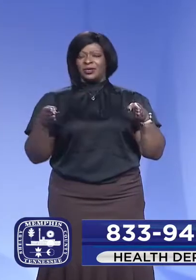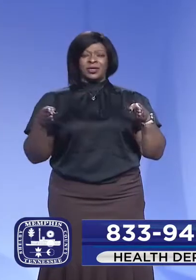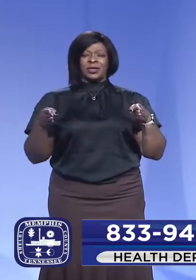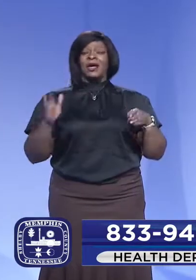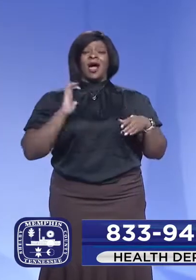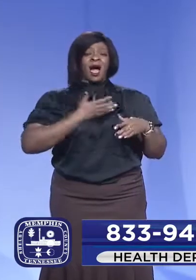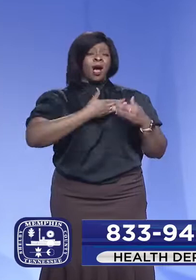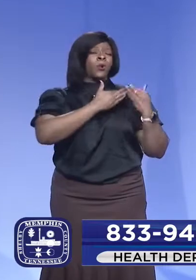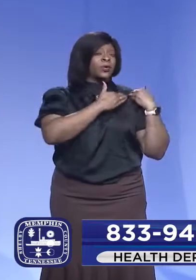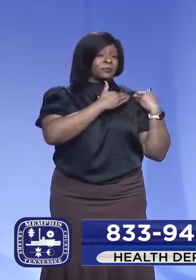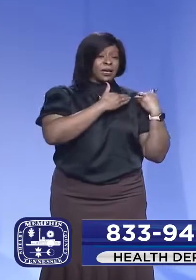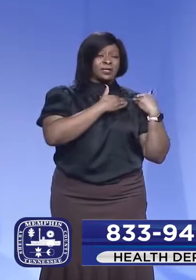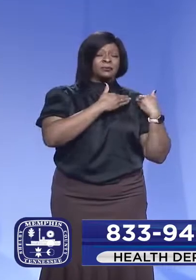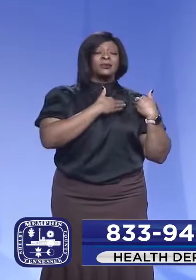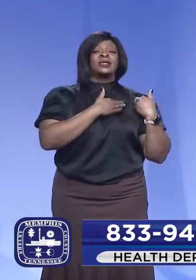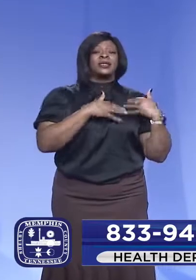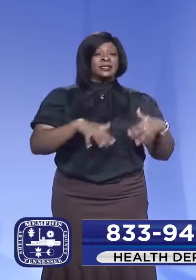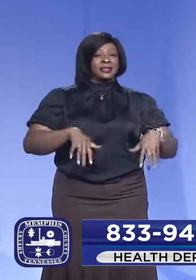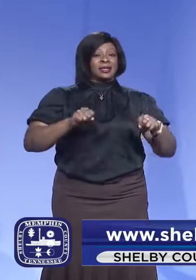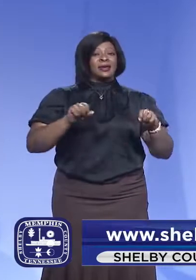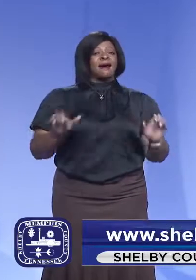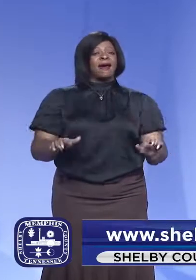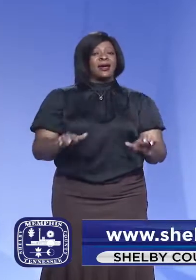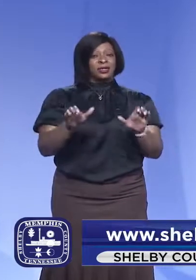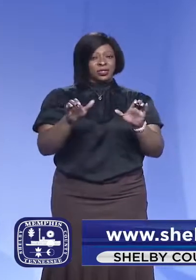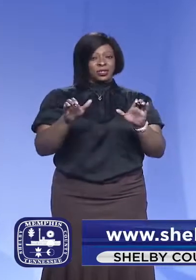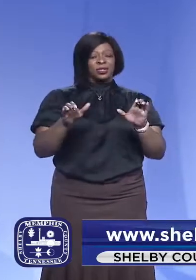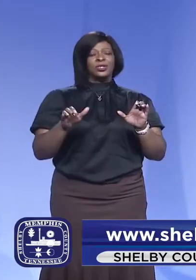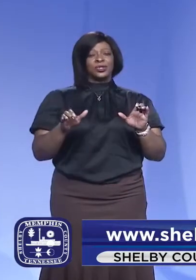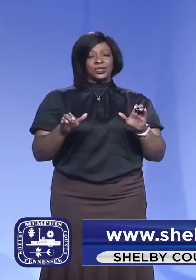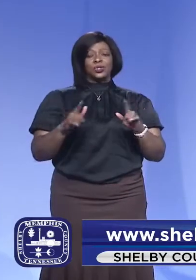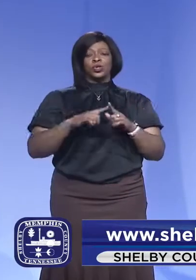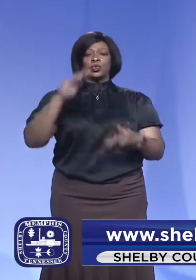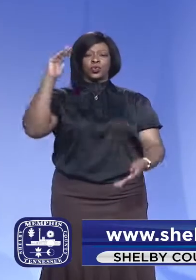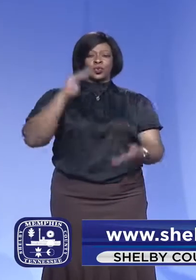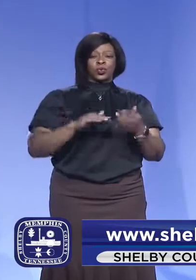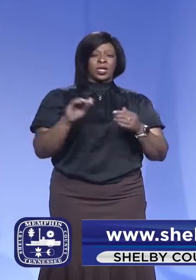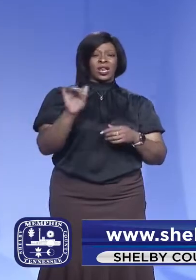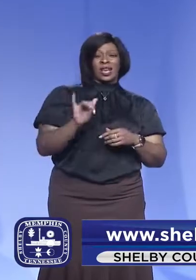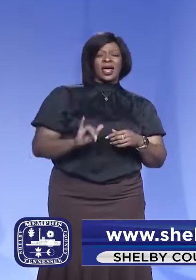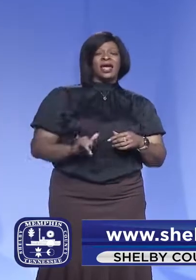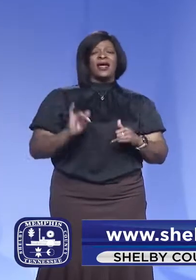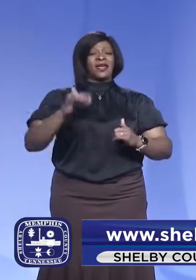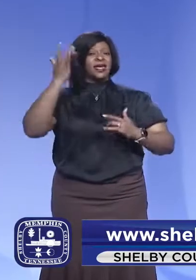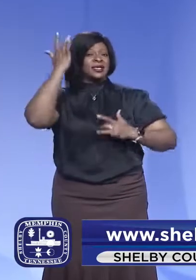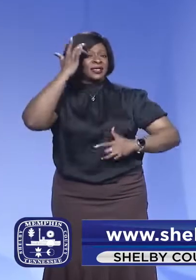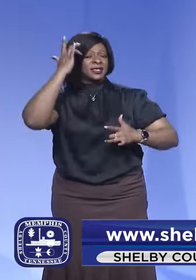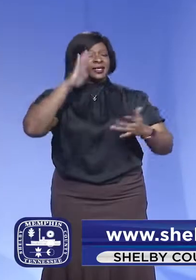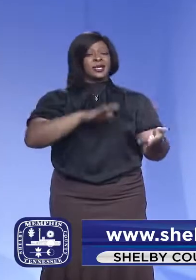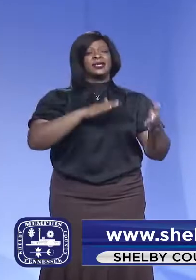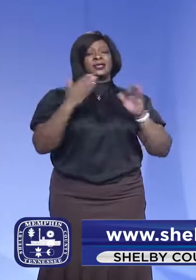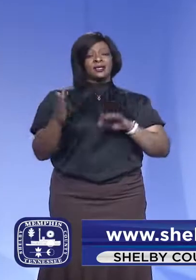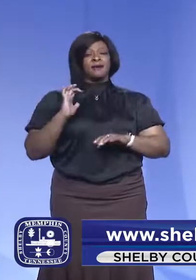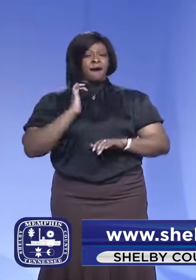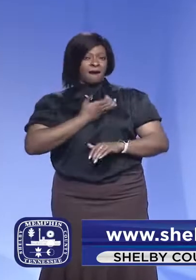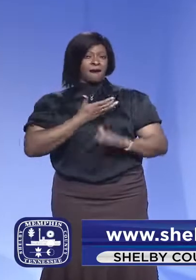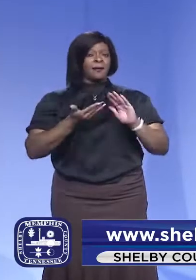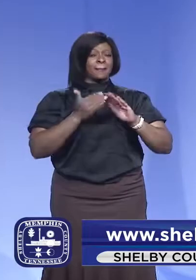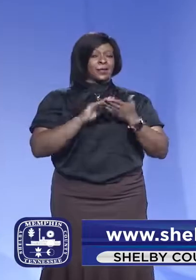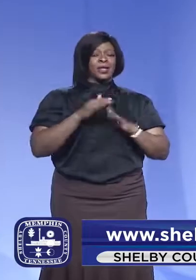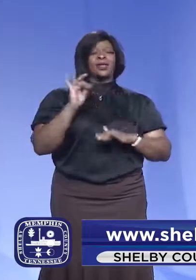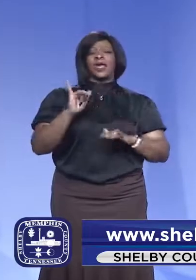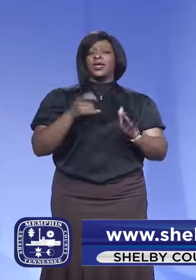our responsibility to take action to reduce the likelihood of diseases and deaths in our community. So that